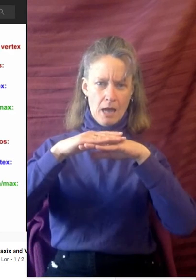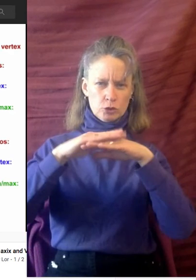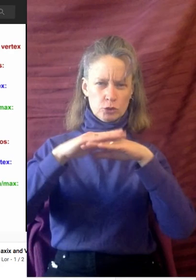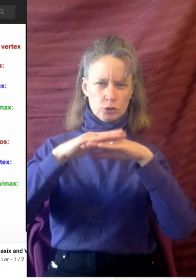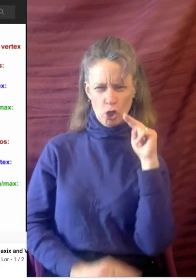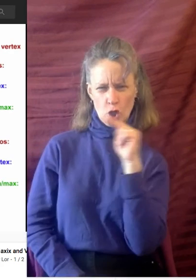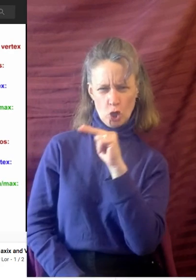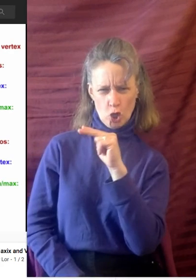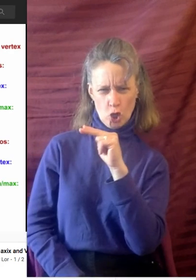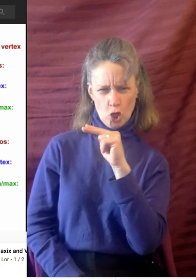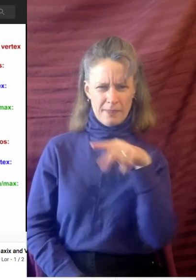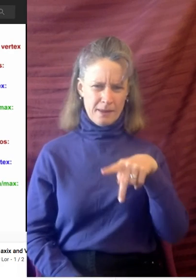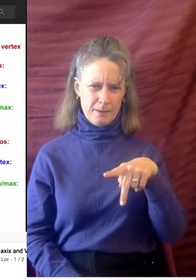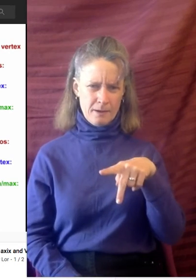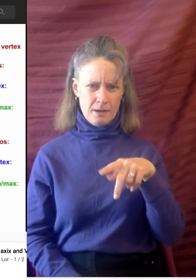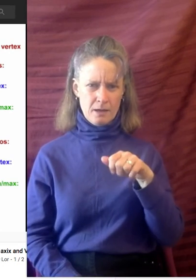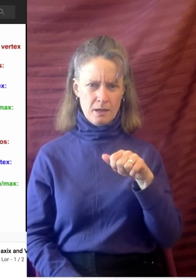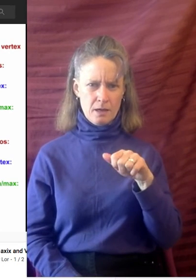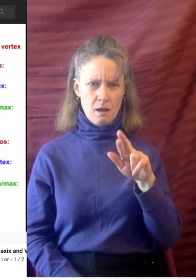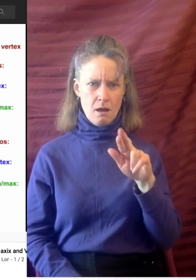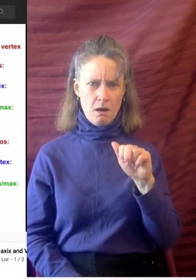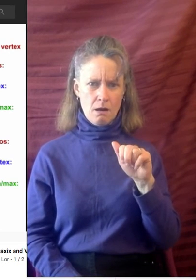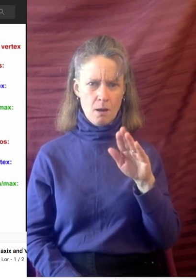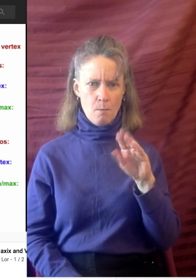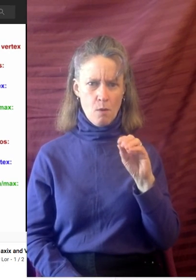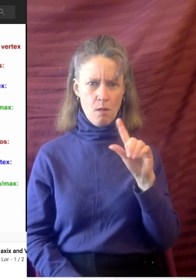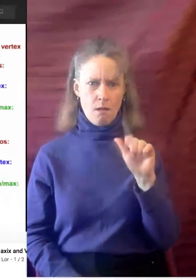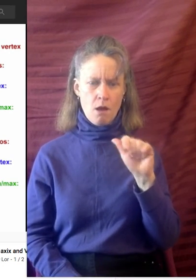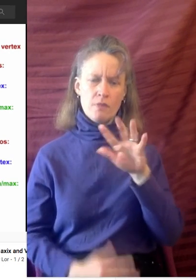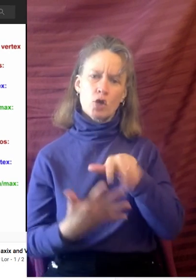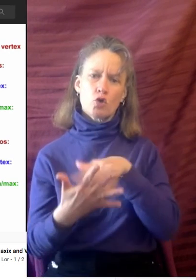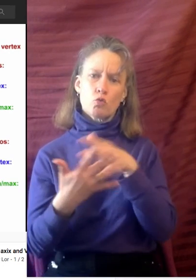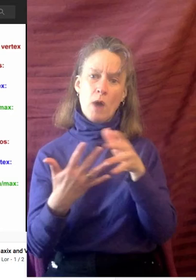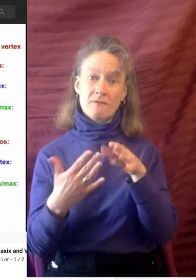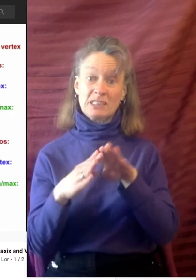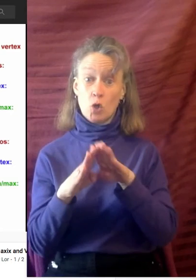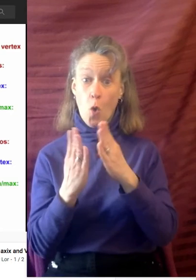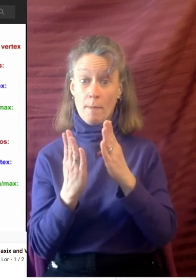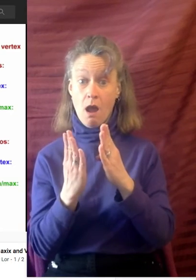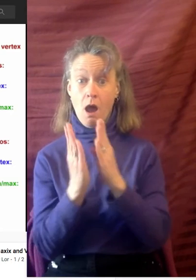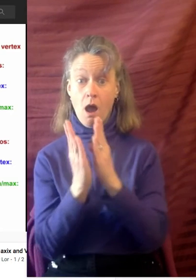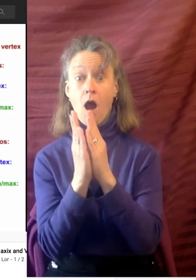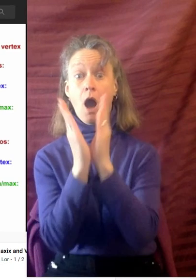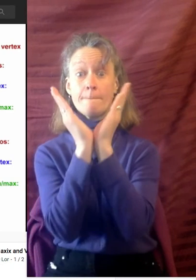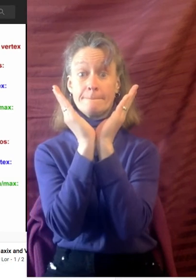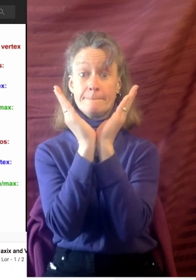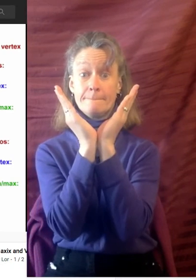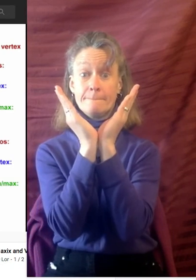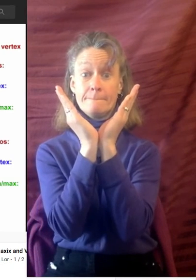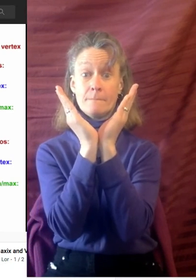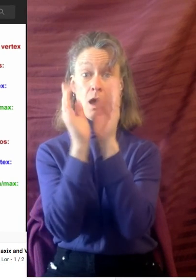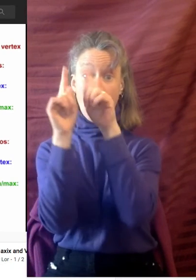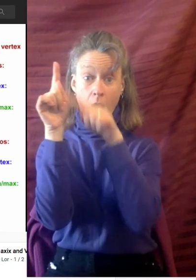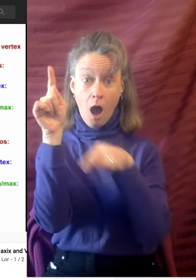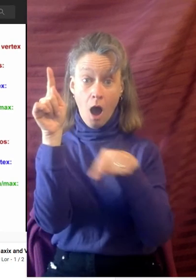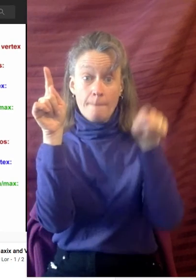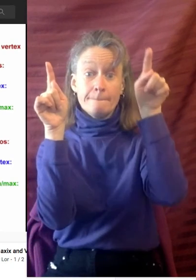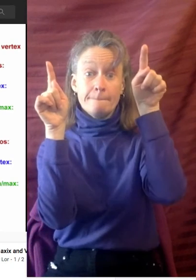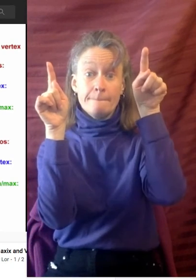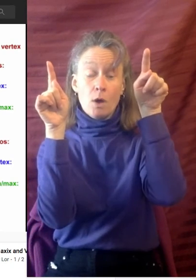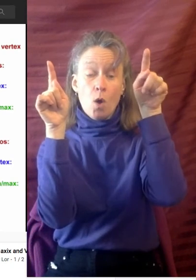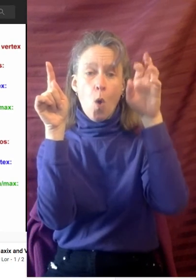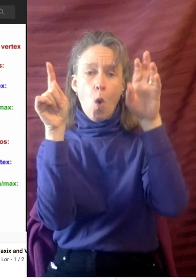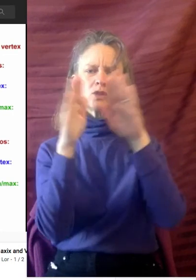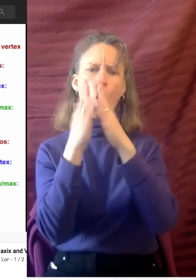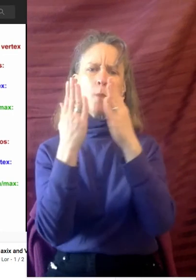if your parabola is opening upwards, like in example 1 here, or if it's opening downward, like